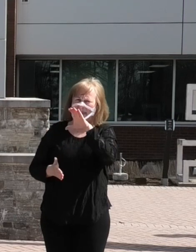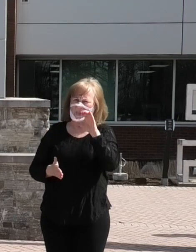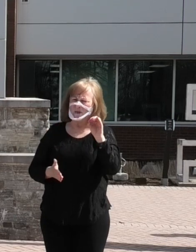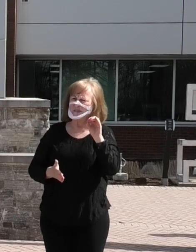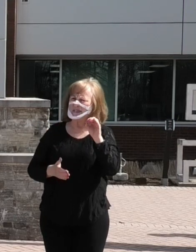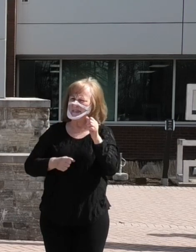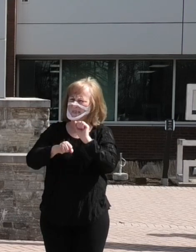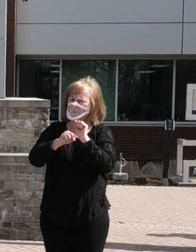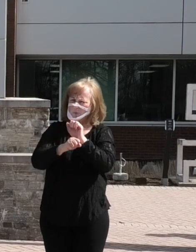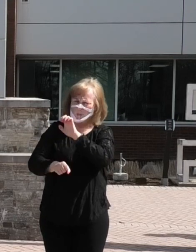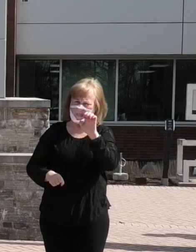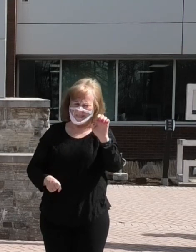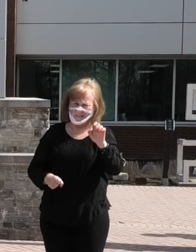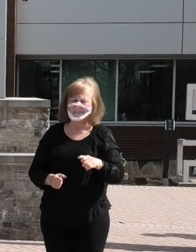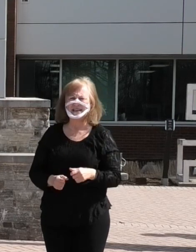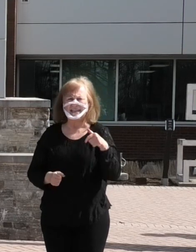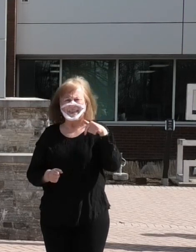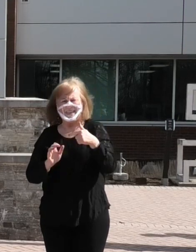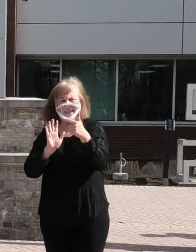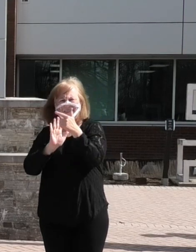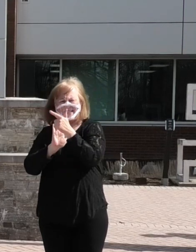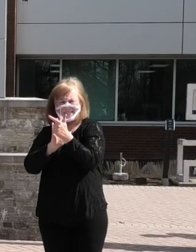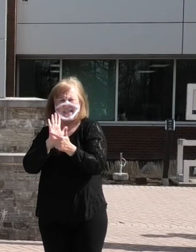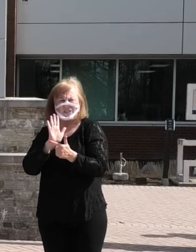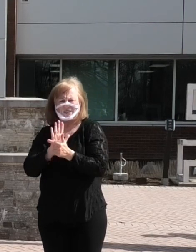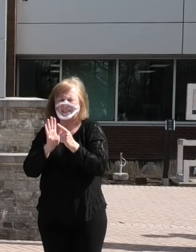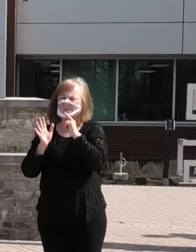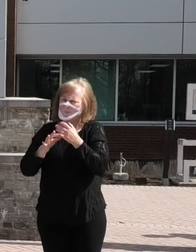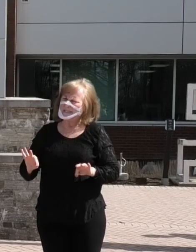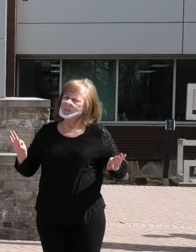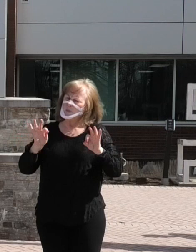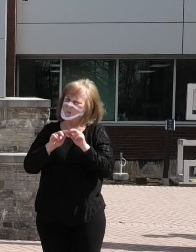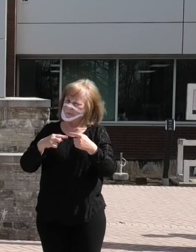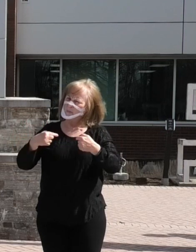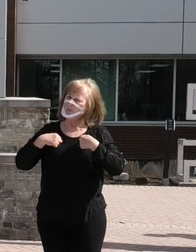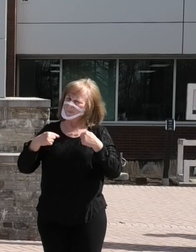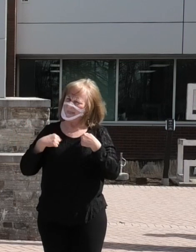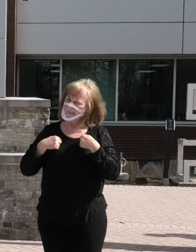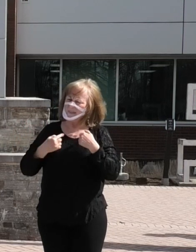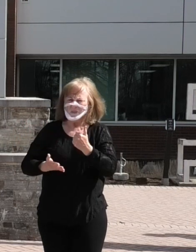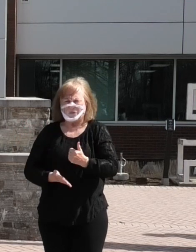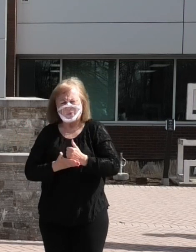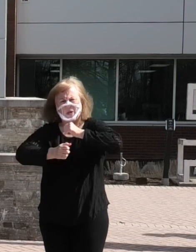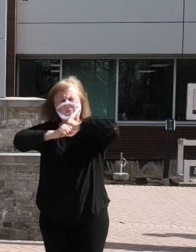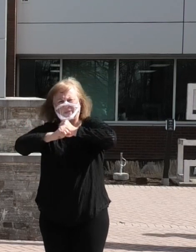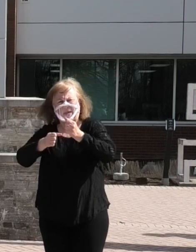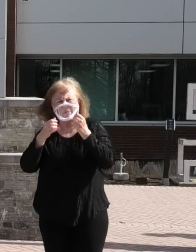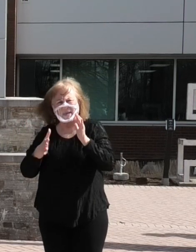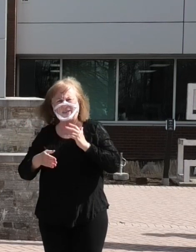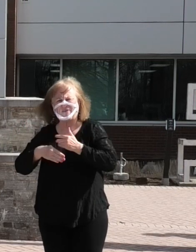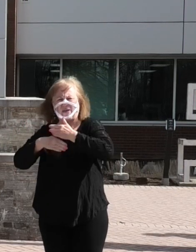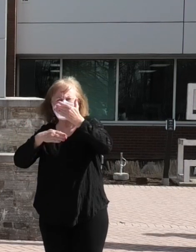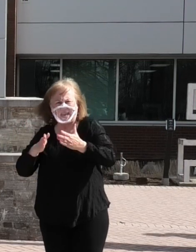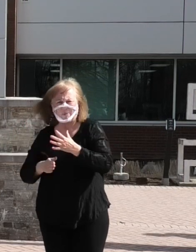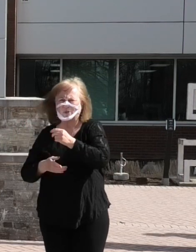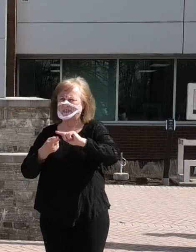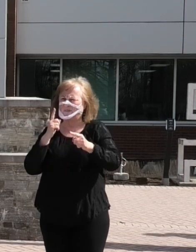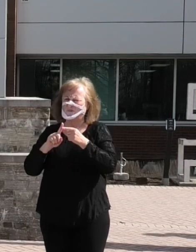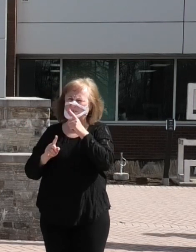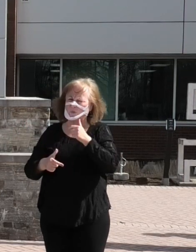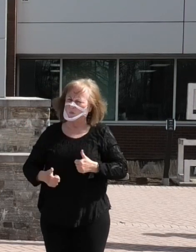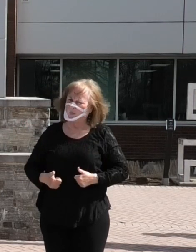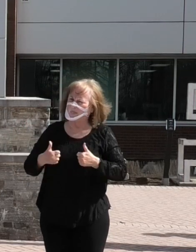employees. This legislation was important to me to help protect many of our neighbors and friends who